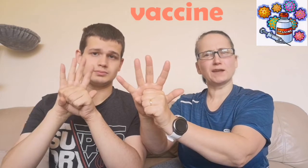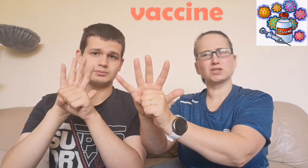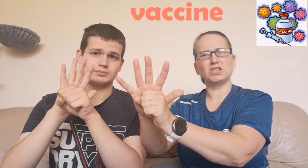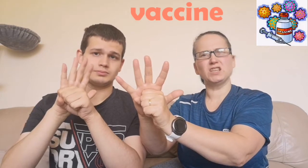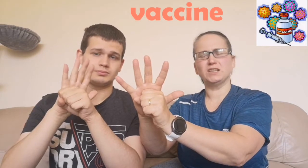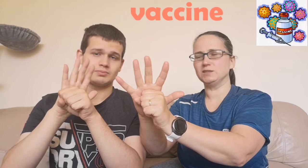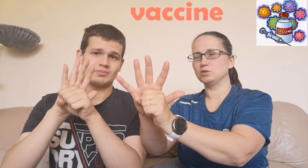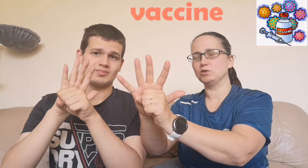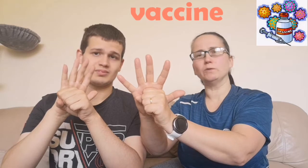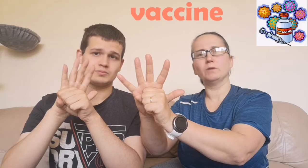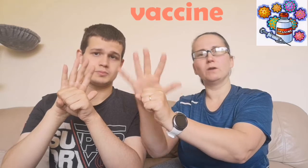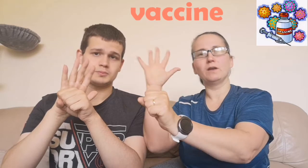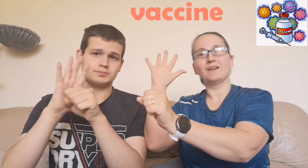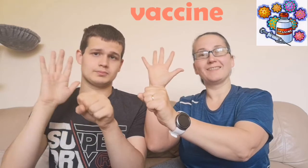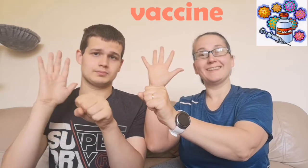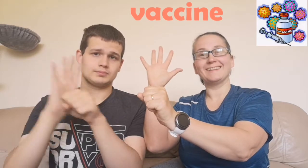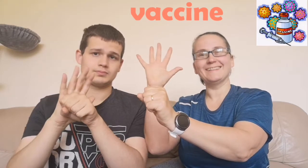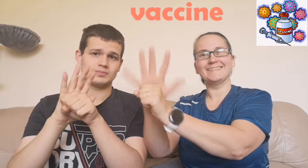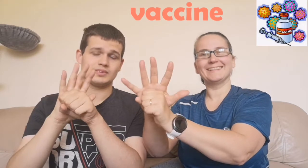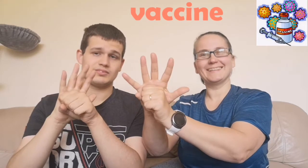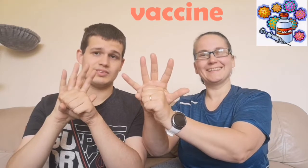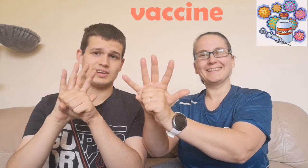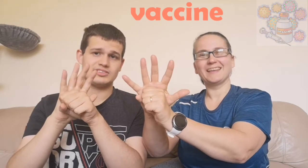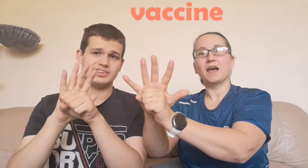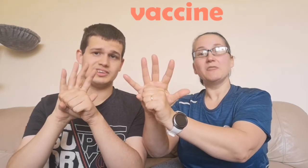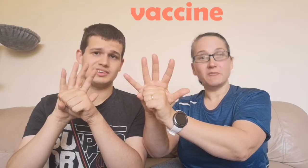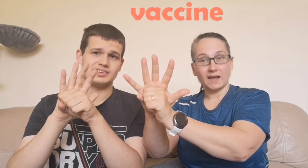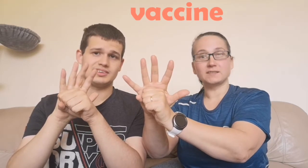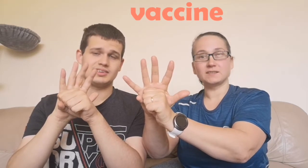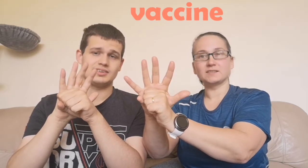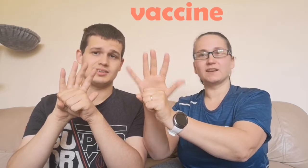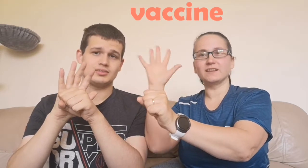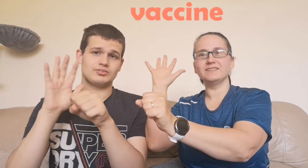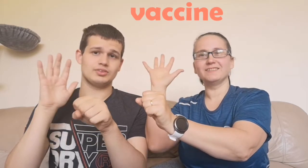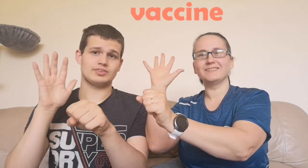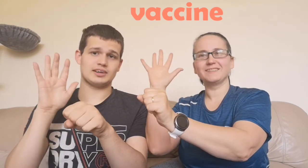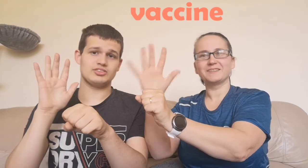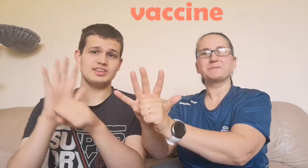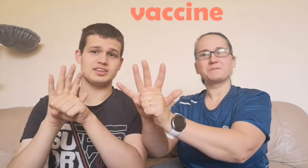vaccine into you. There you go. Vaccine. That's the sign for vaccine.